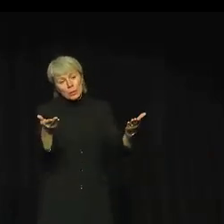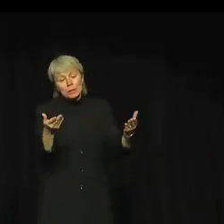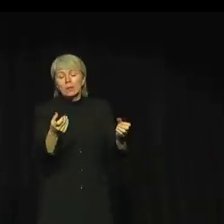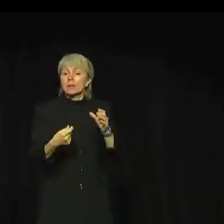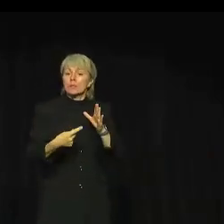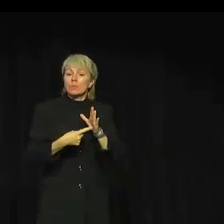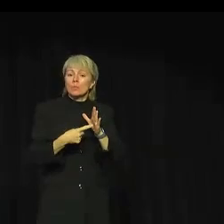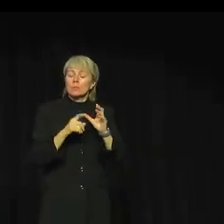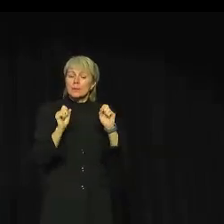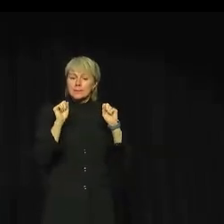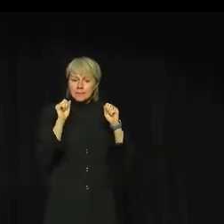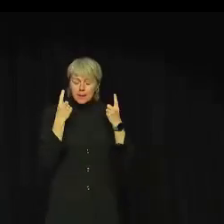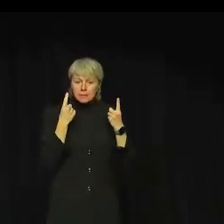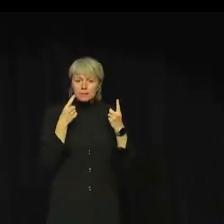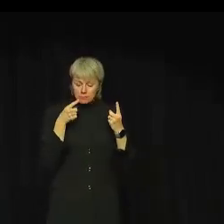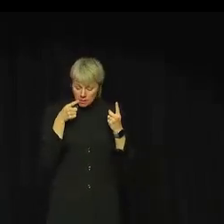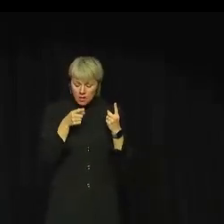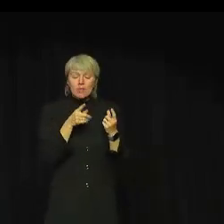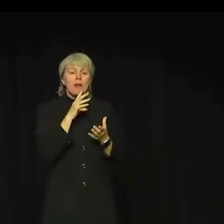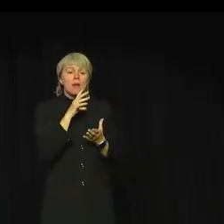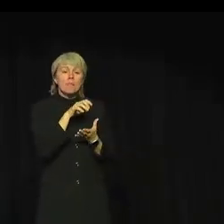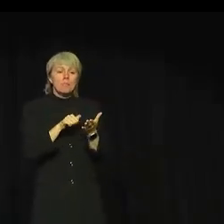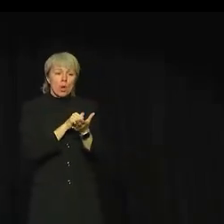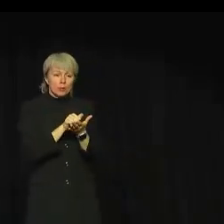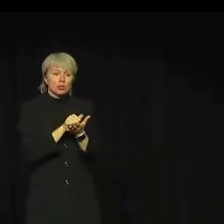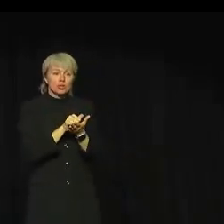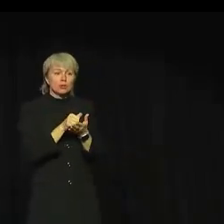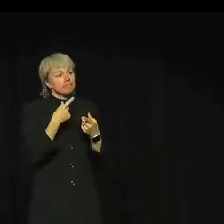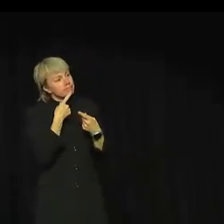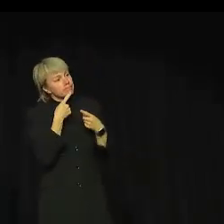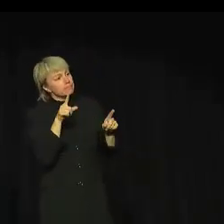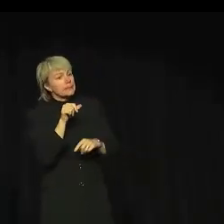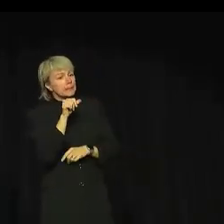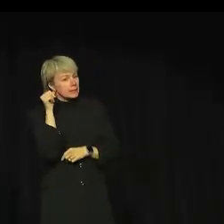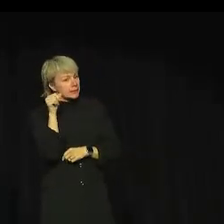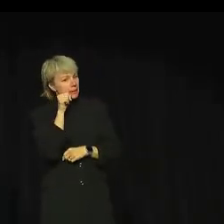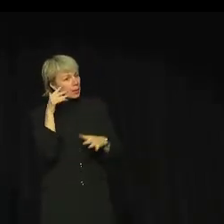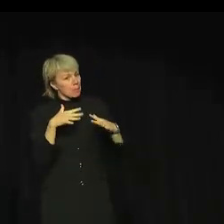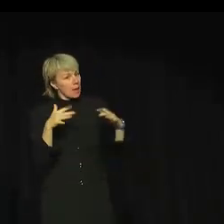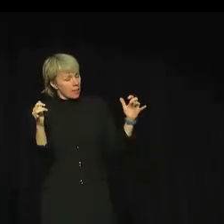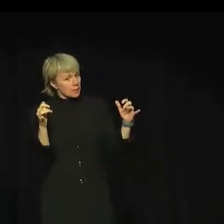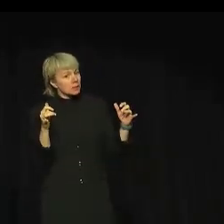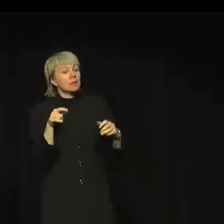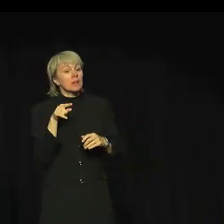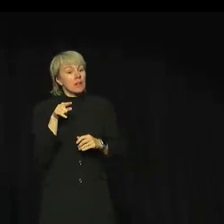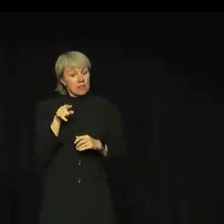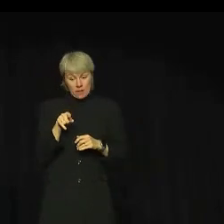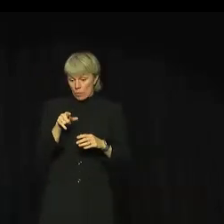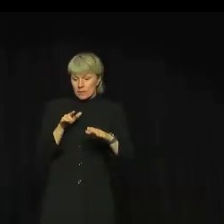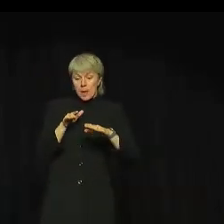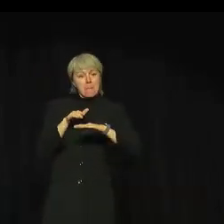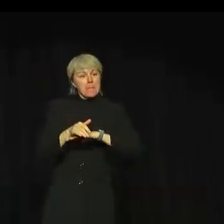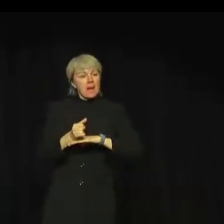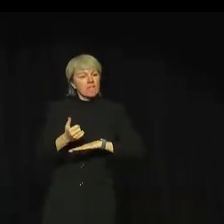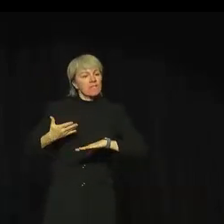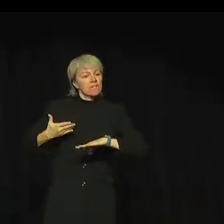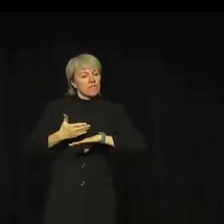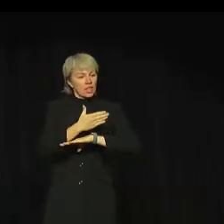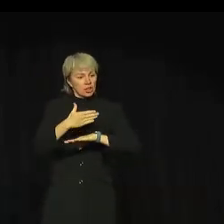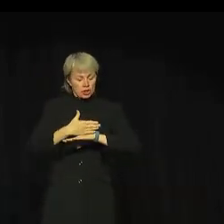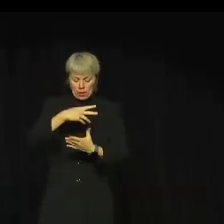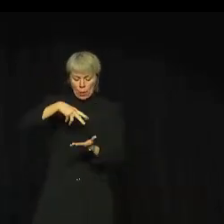that the apology that was given yesterday was an apology about a functional